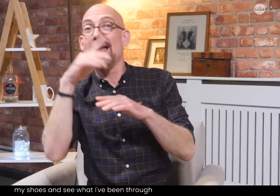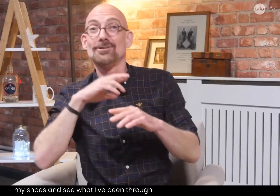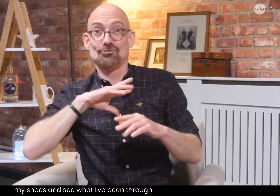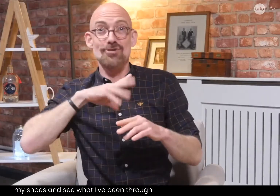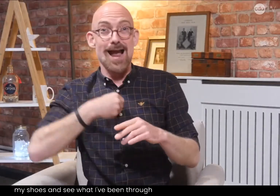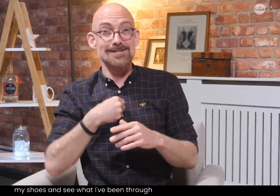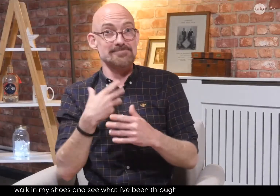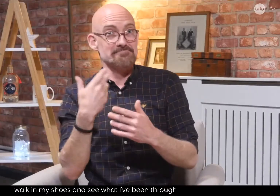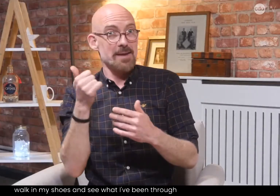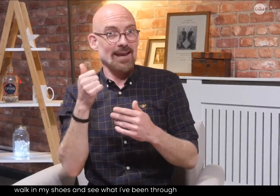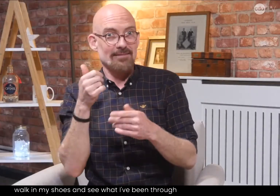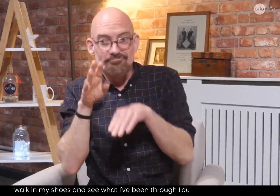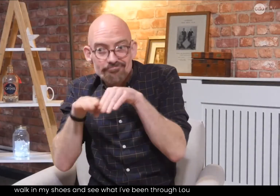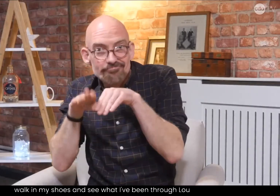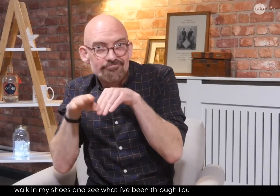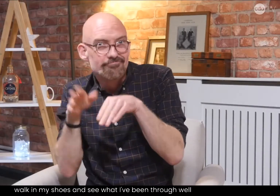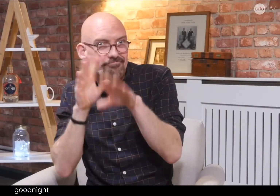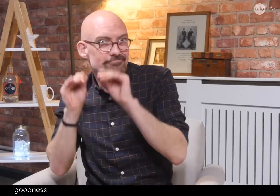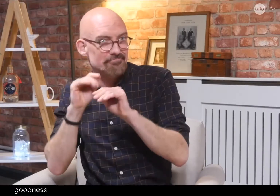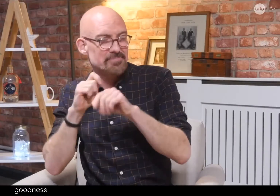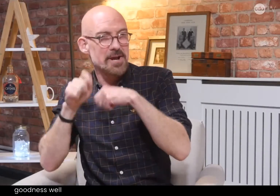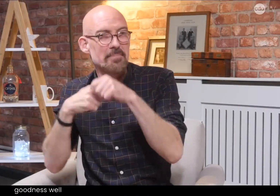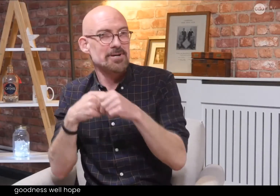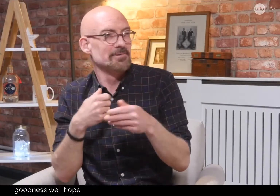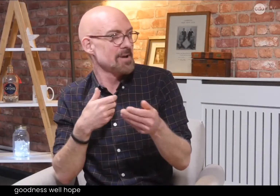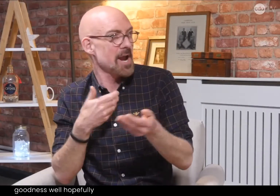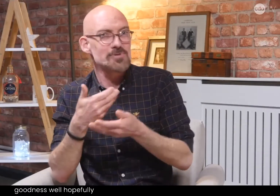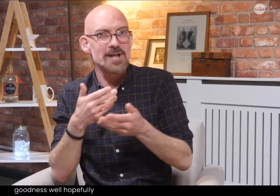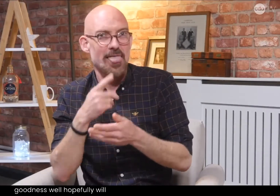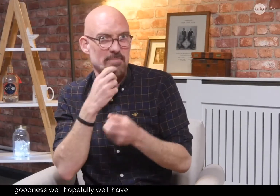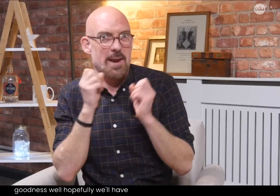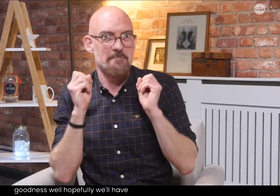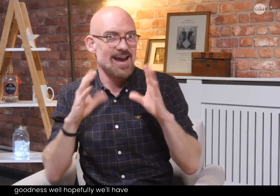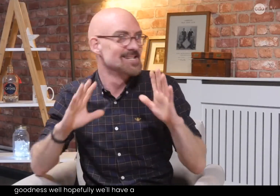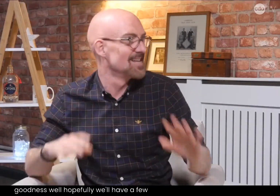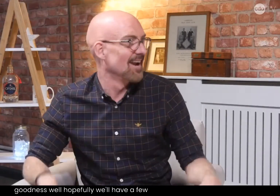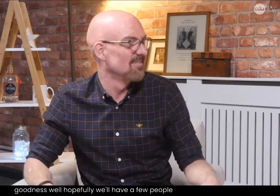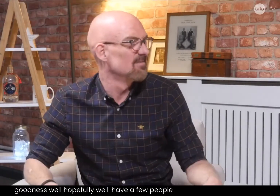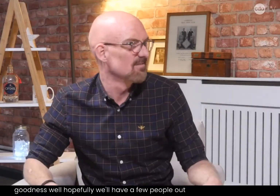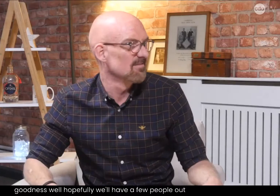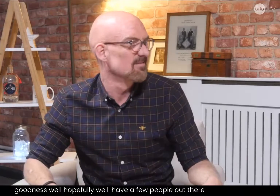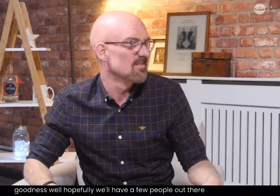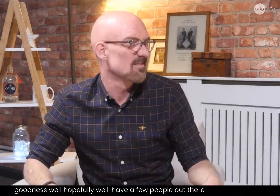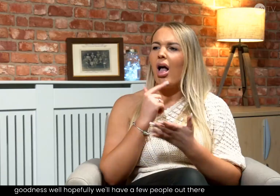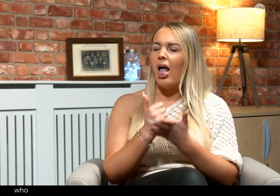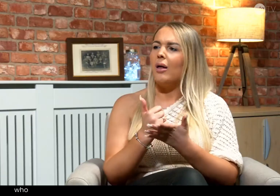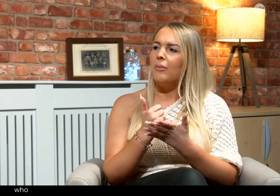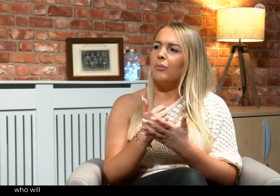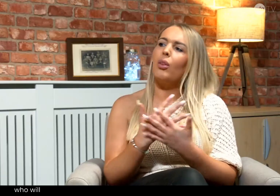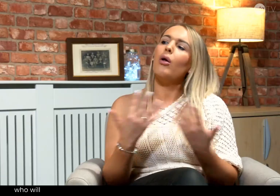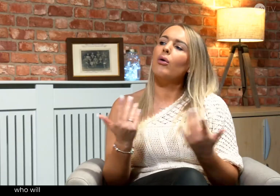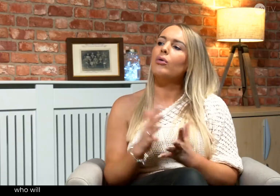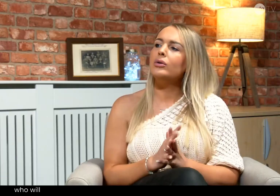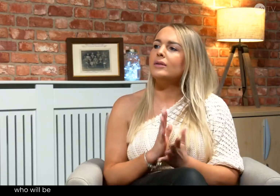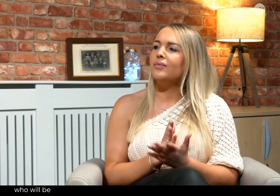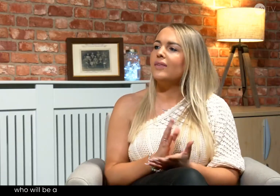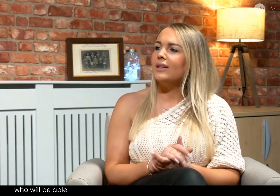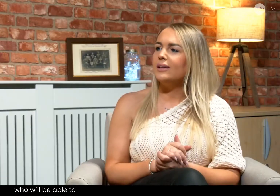Well, goodness. Well, hopefully we'll have a few people out there who will be able to